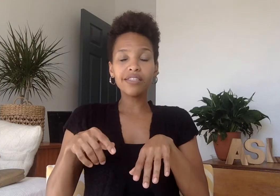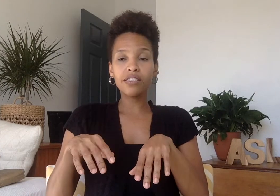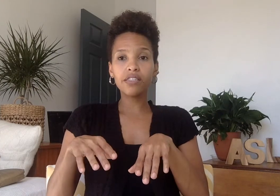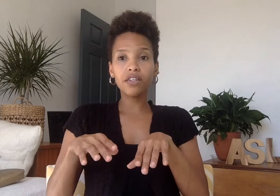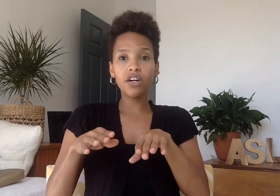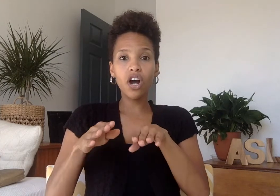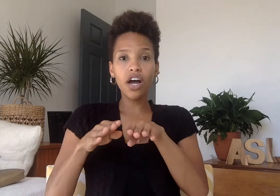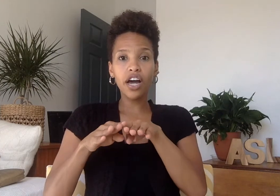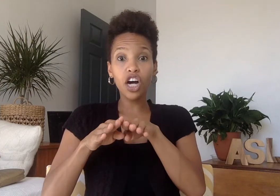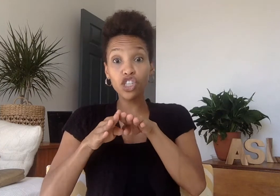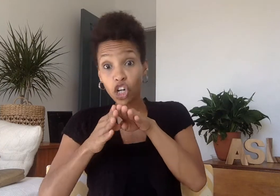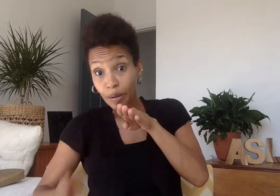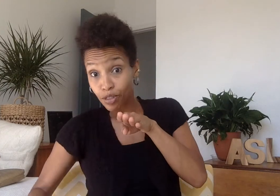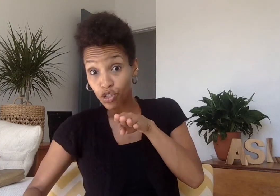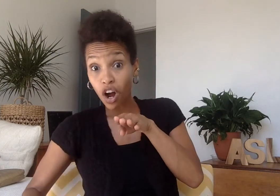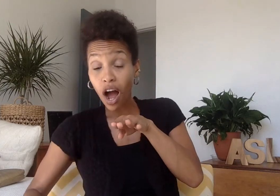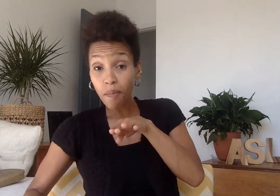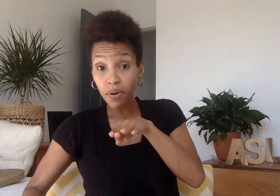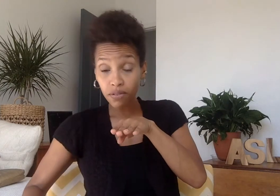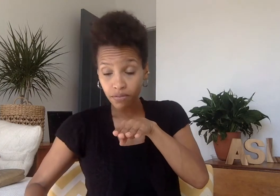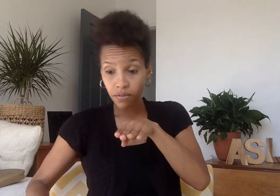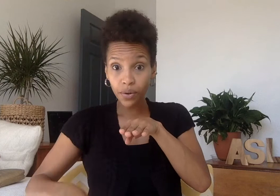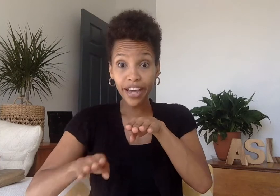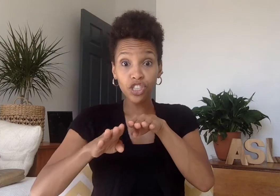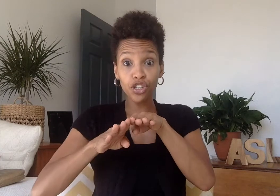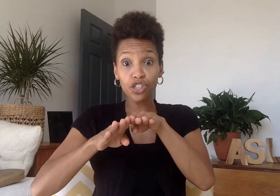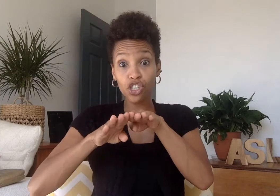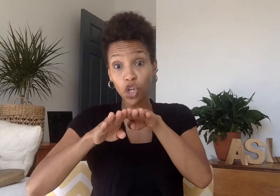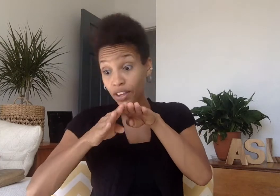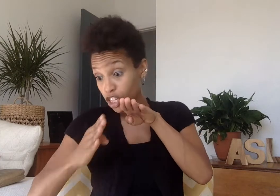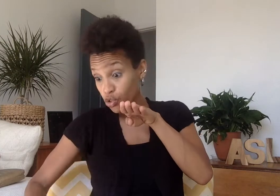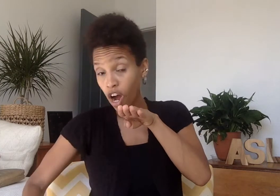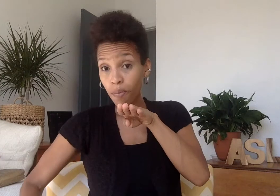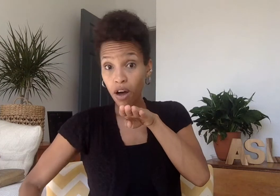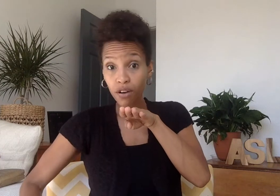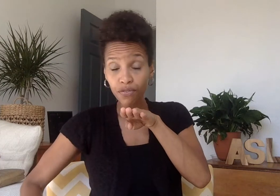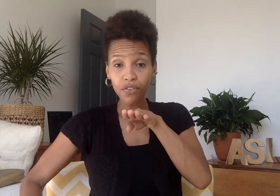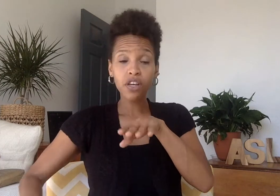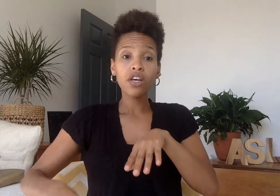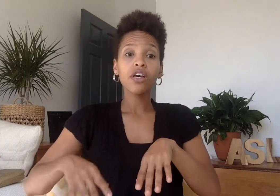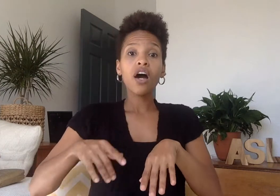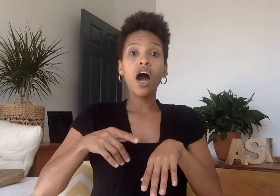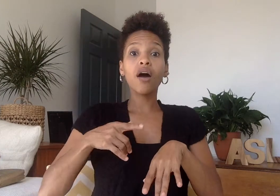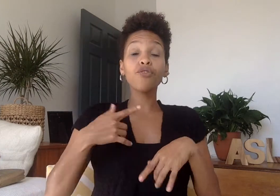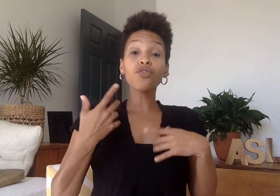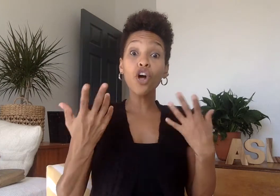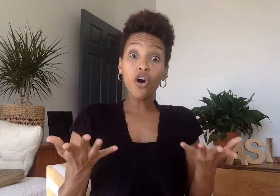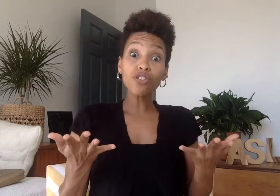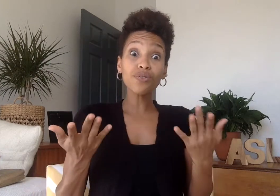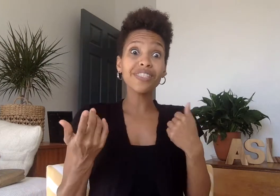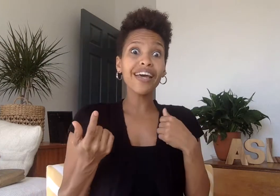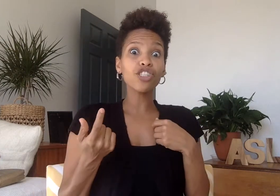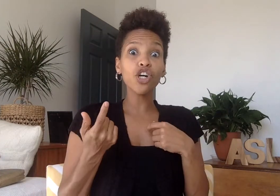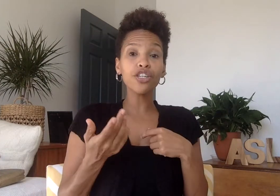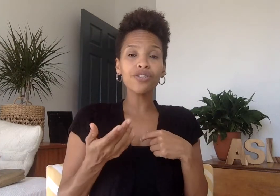it's a sharp drop. Okay, so you're just showing the drop off. You could also show